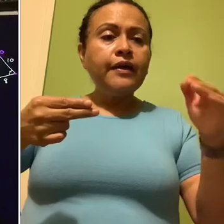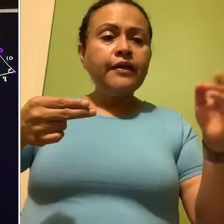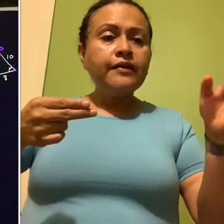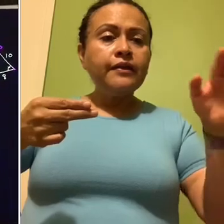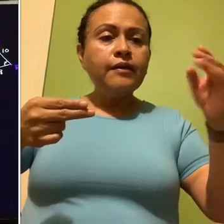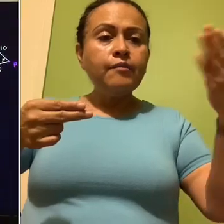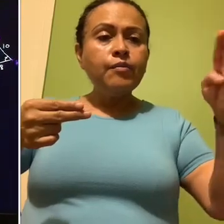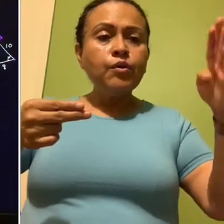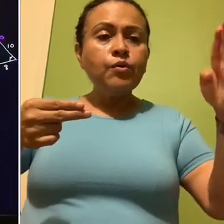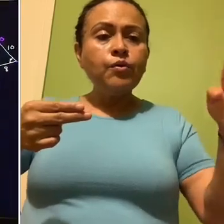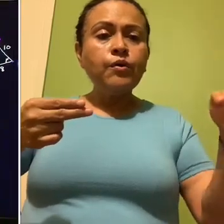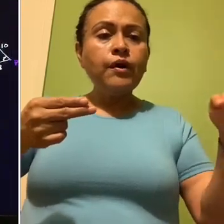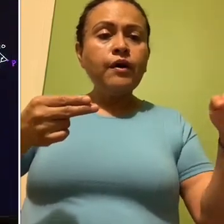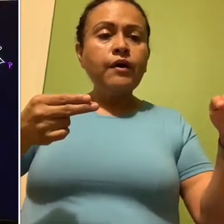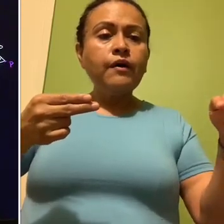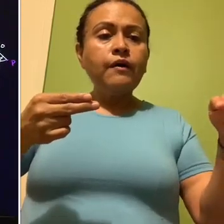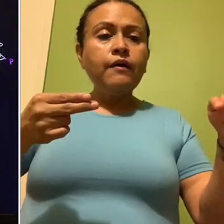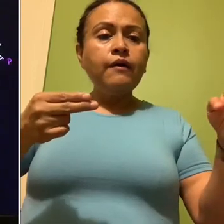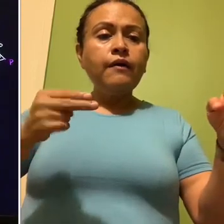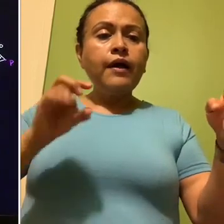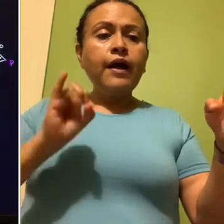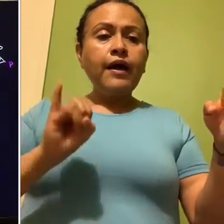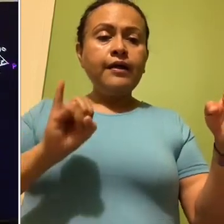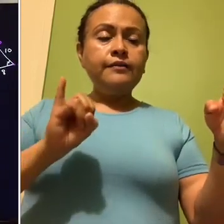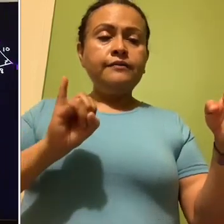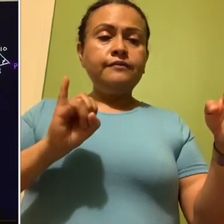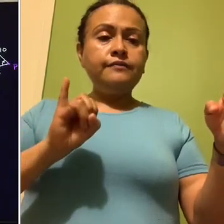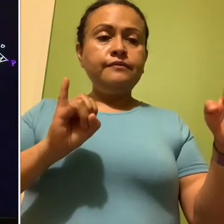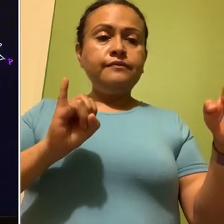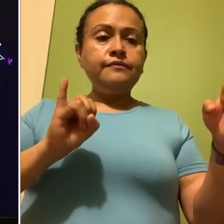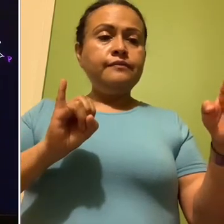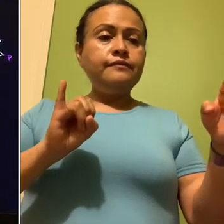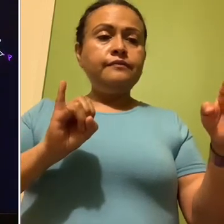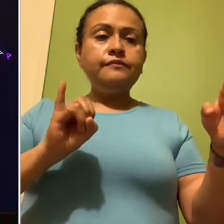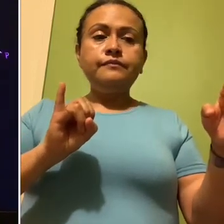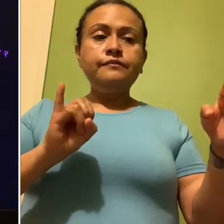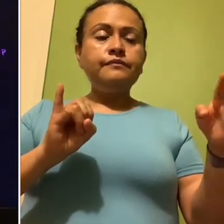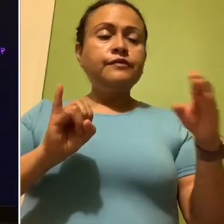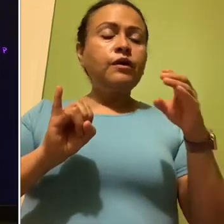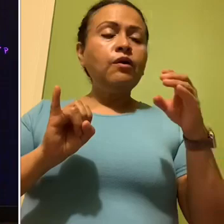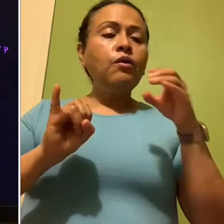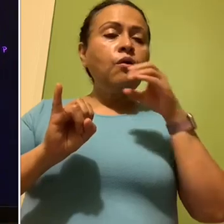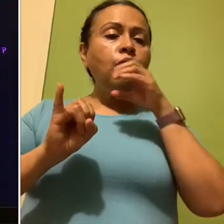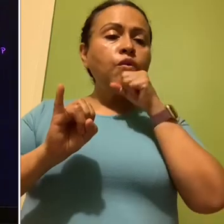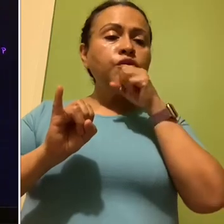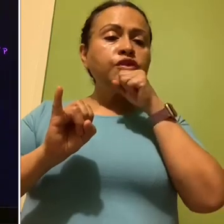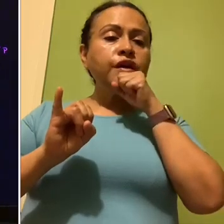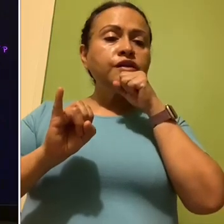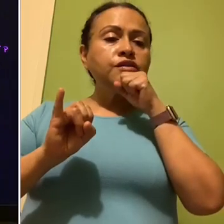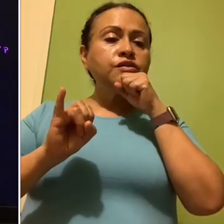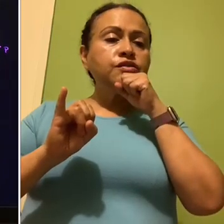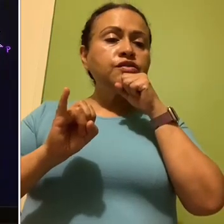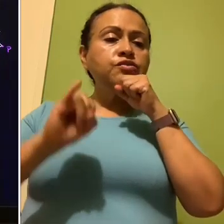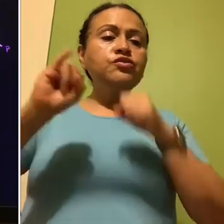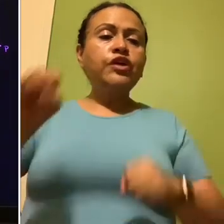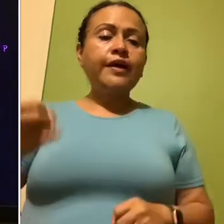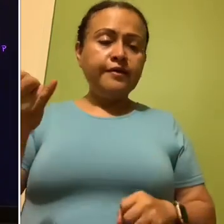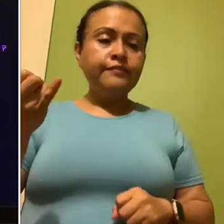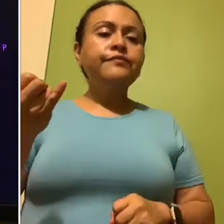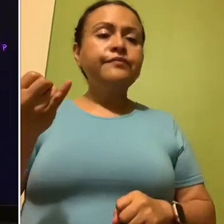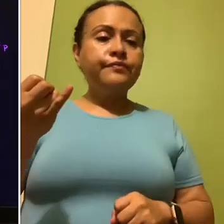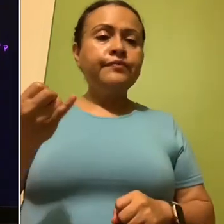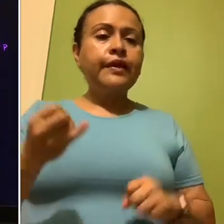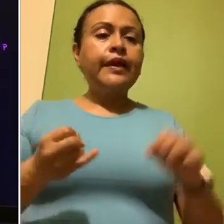F, go along the blue side to I, and then you went along the orange side to G, and then you go along the orange side to